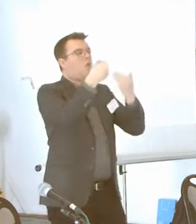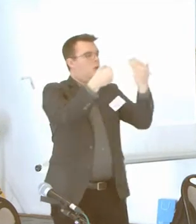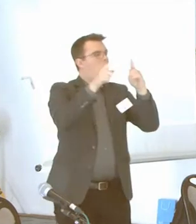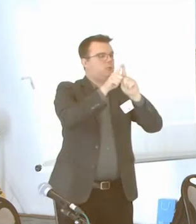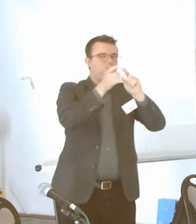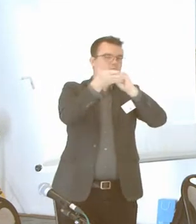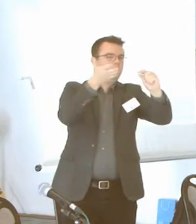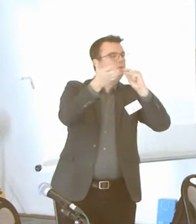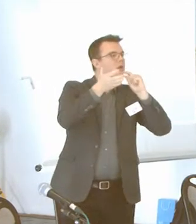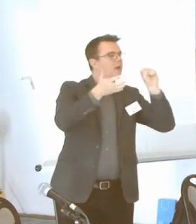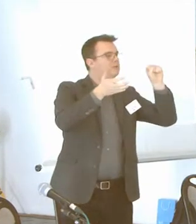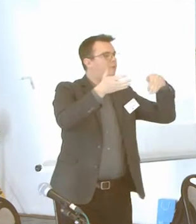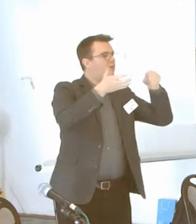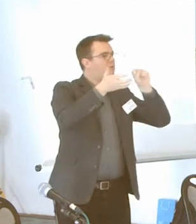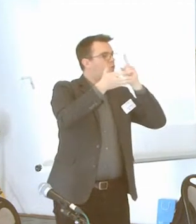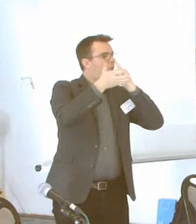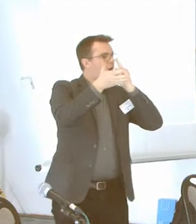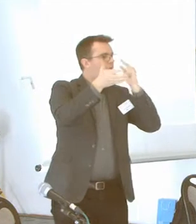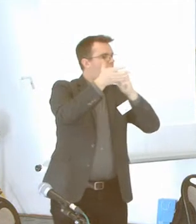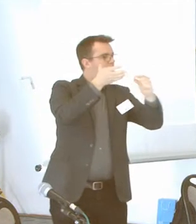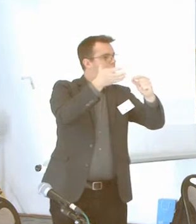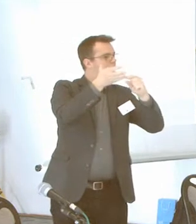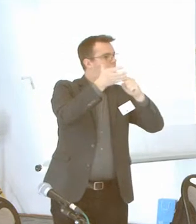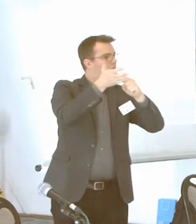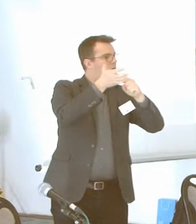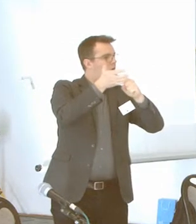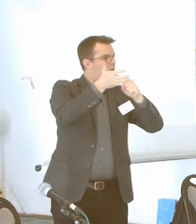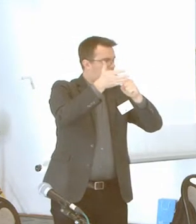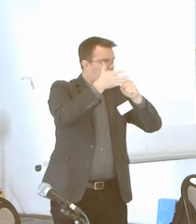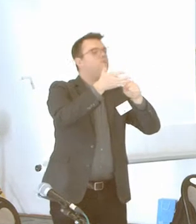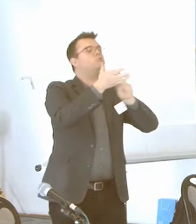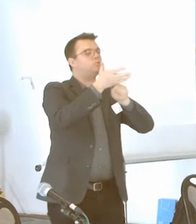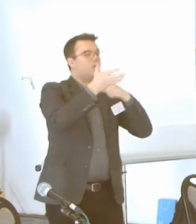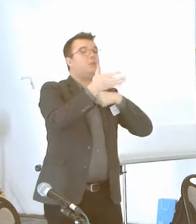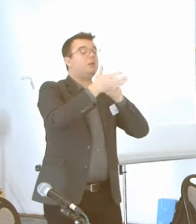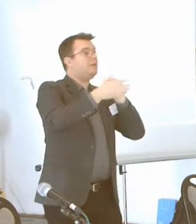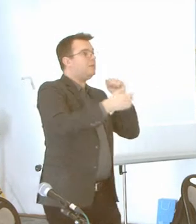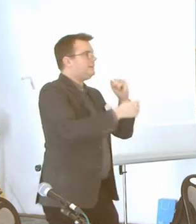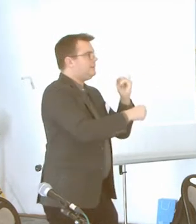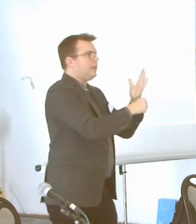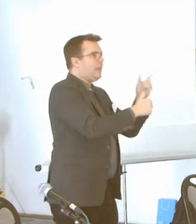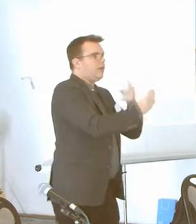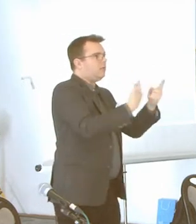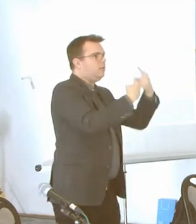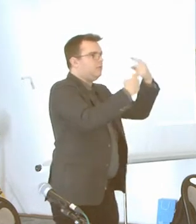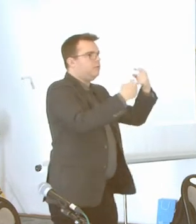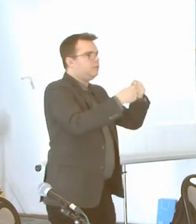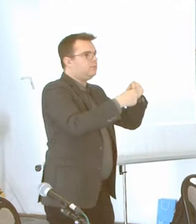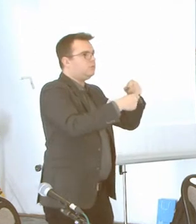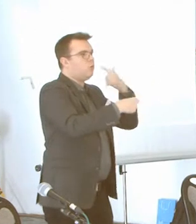with the emergency center, because it's possible for you to send an SMS from the phone booth. So if something happened